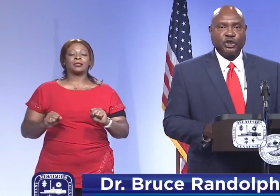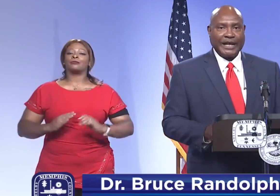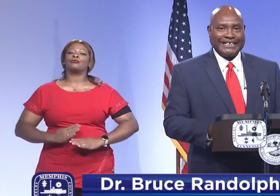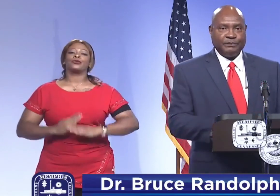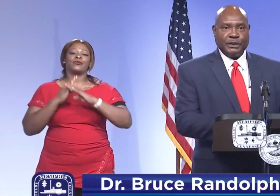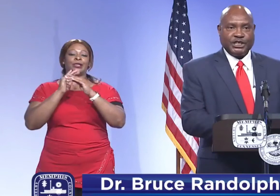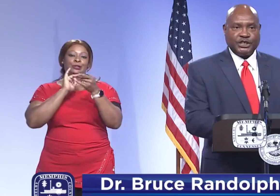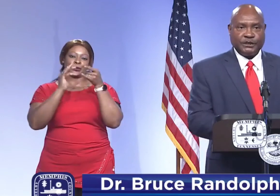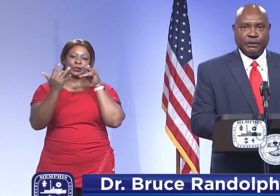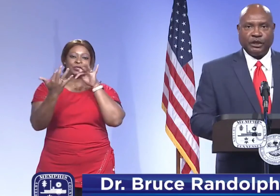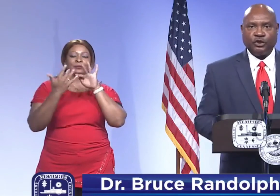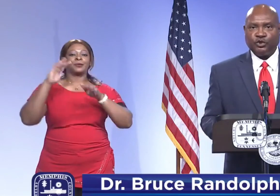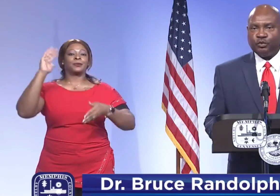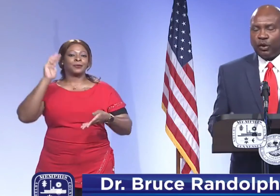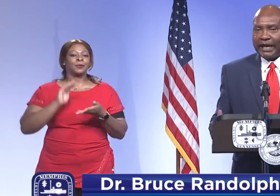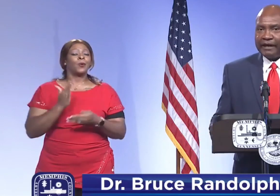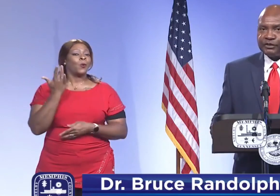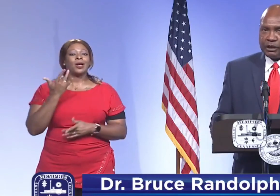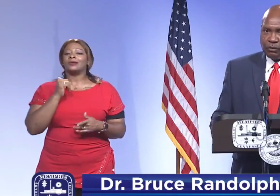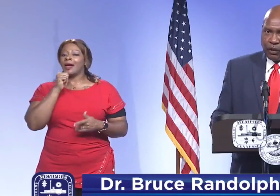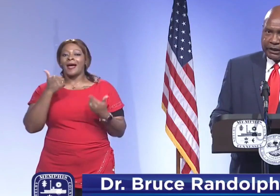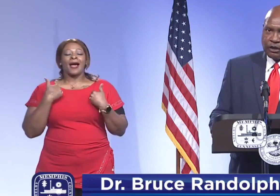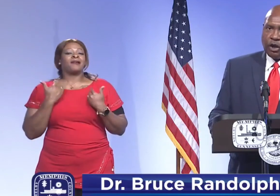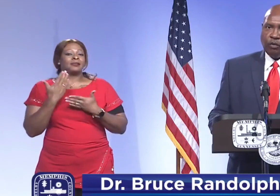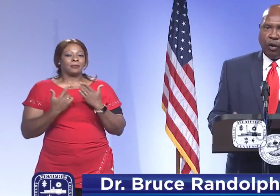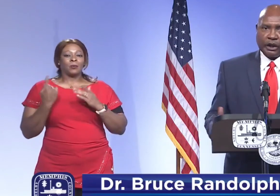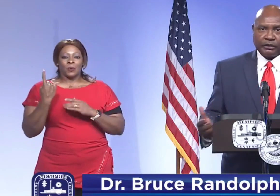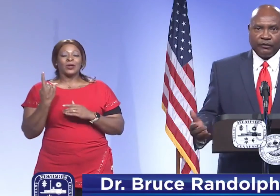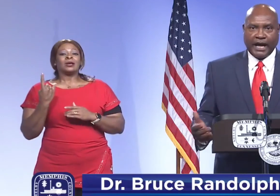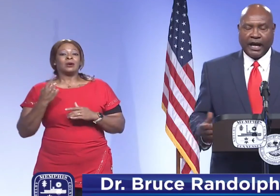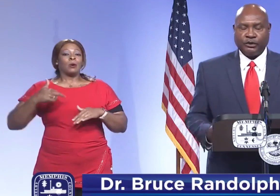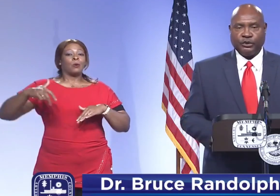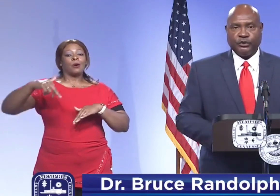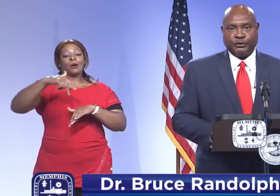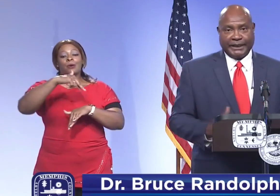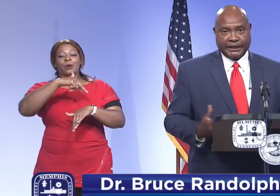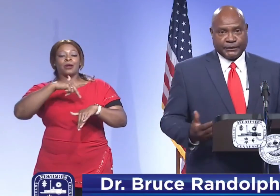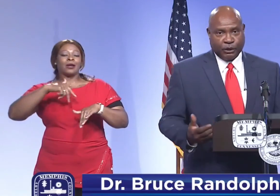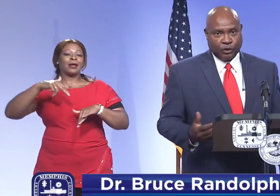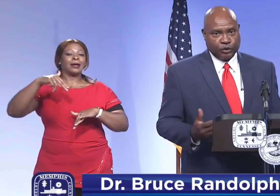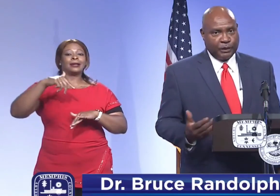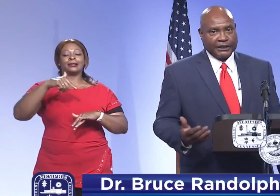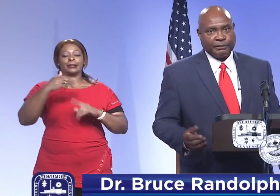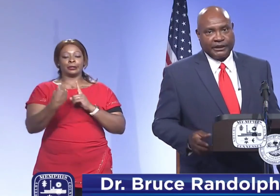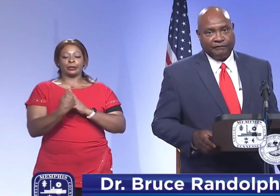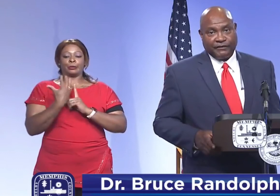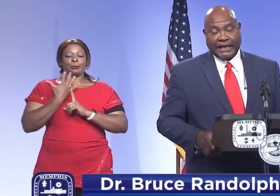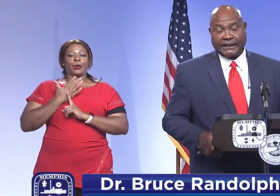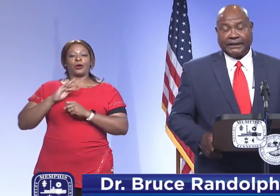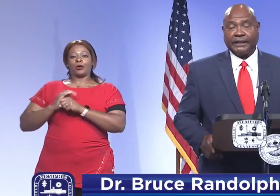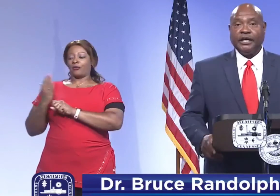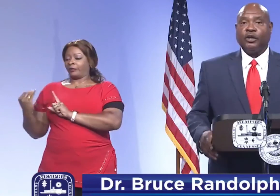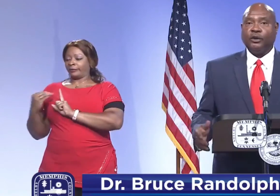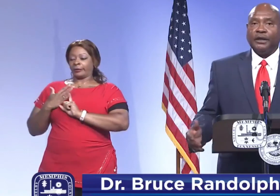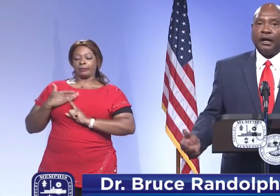the transmission, because you won't have someone walking around who's been exposed, possibly